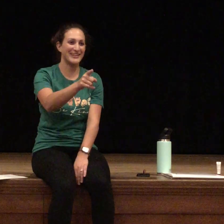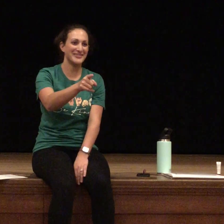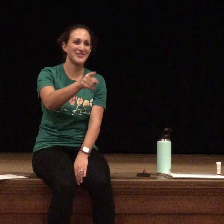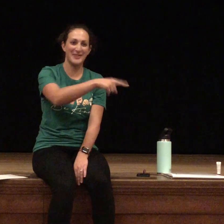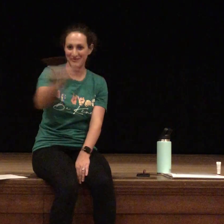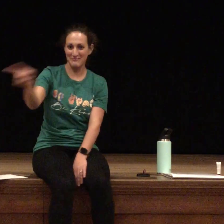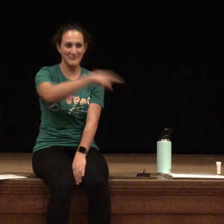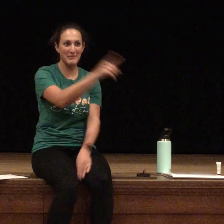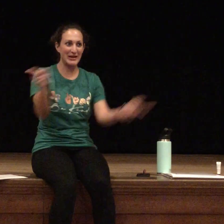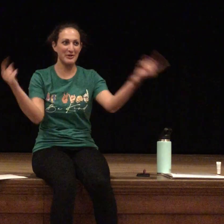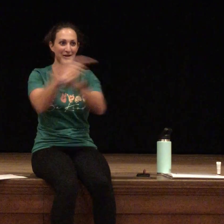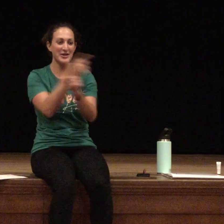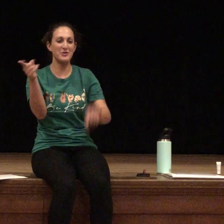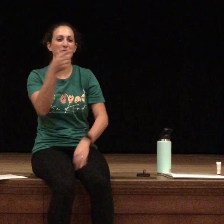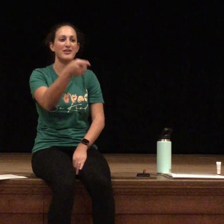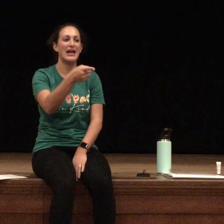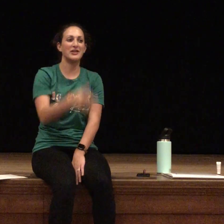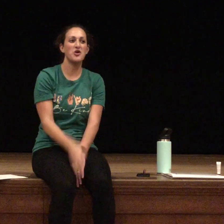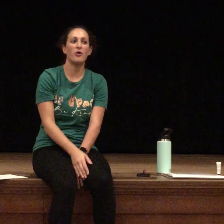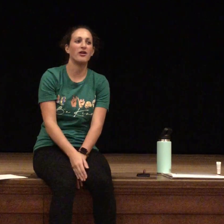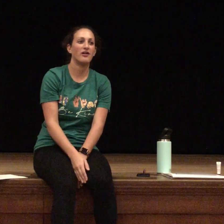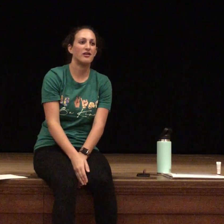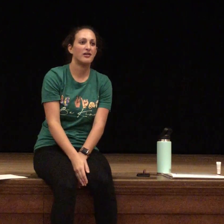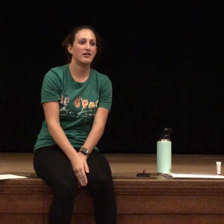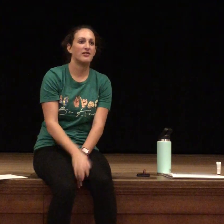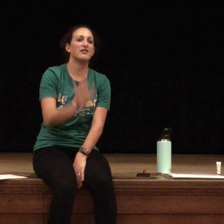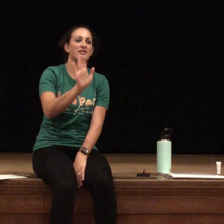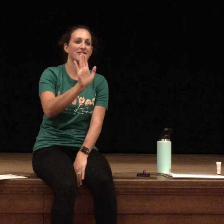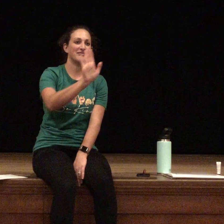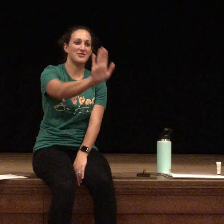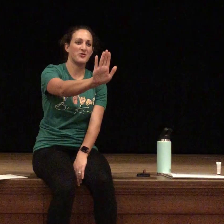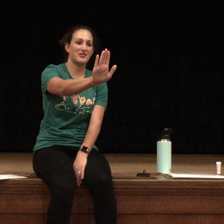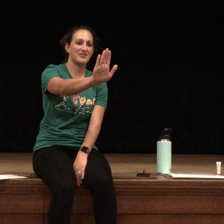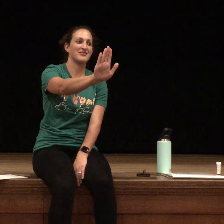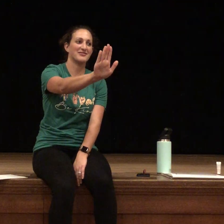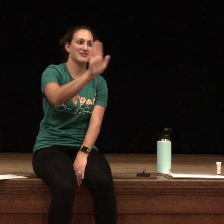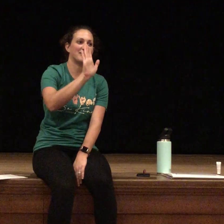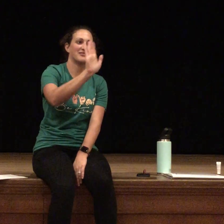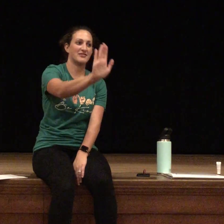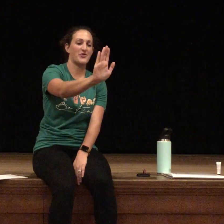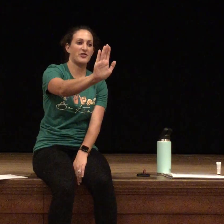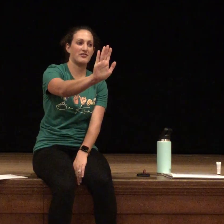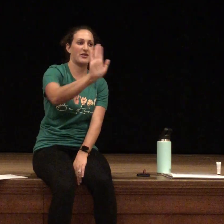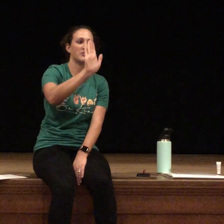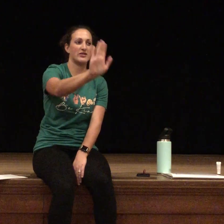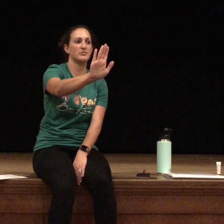You. Yep. Yep. Anywhere. You and then your. Your. Yep. So that's the